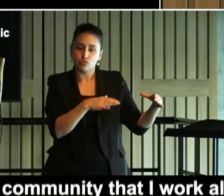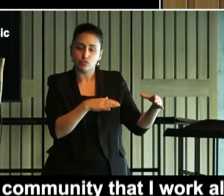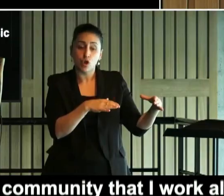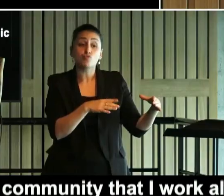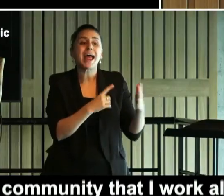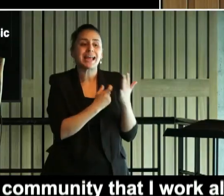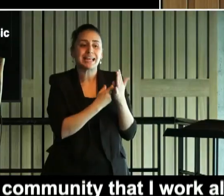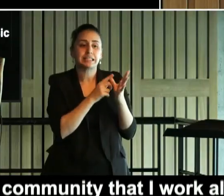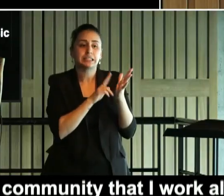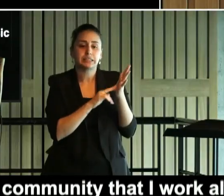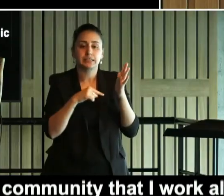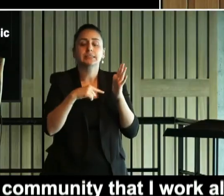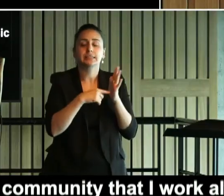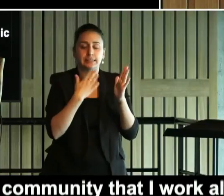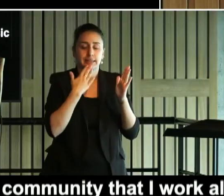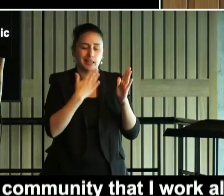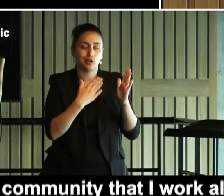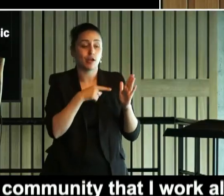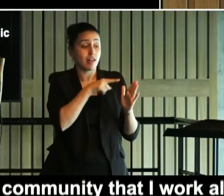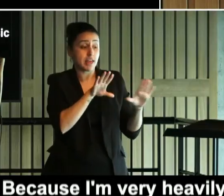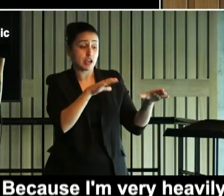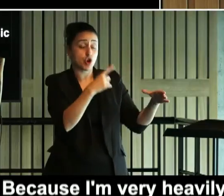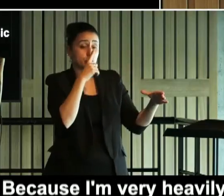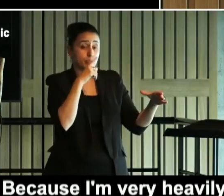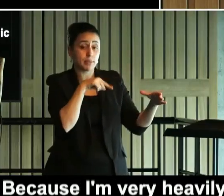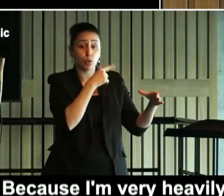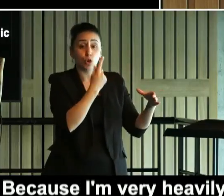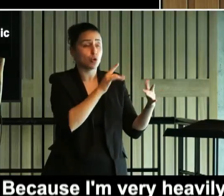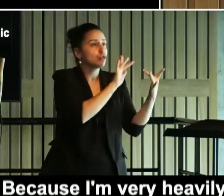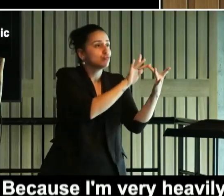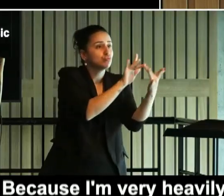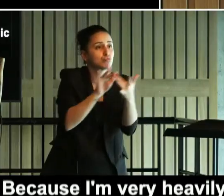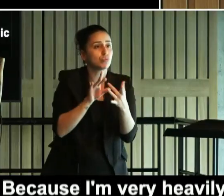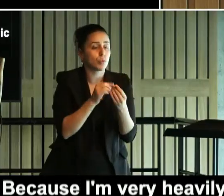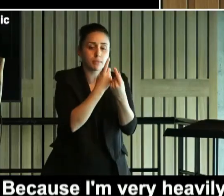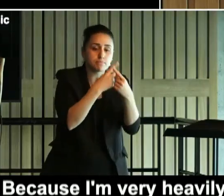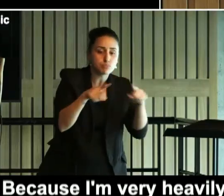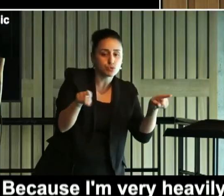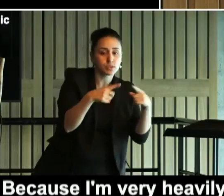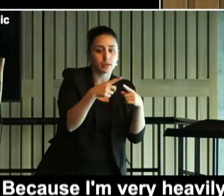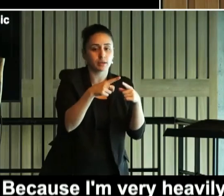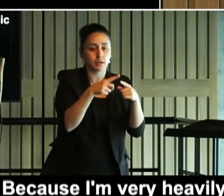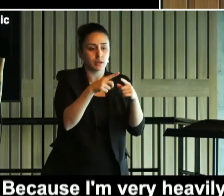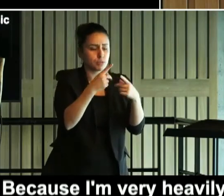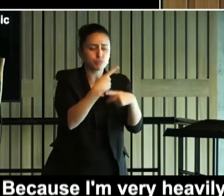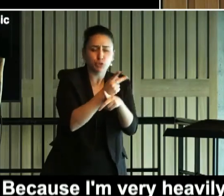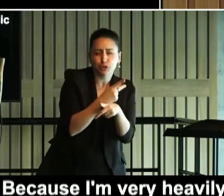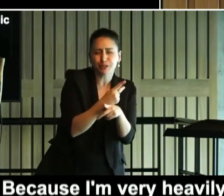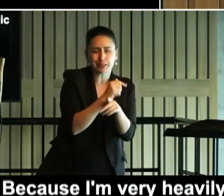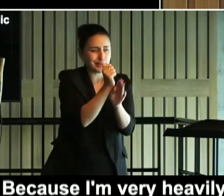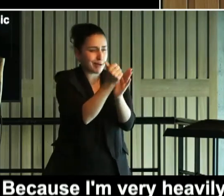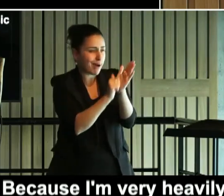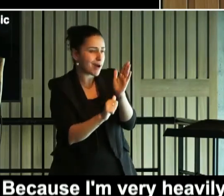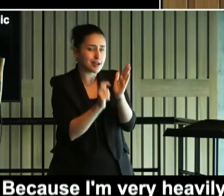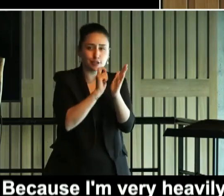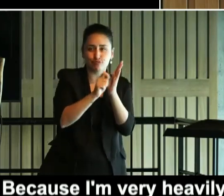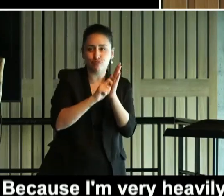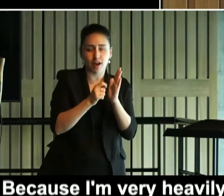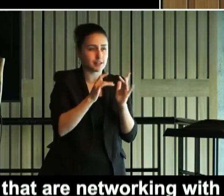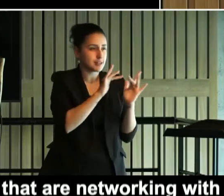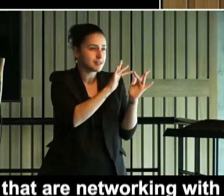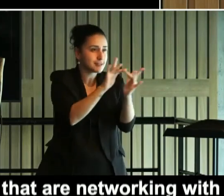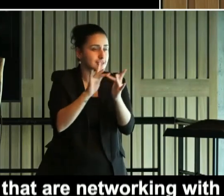are networking with musical artists and producers and writers all across the world and trying to create